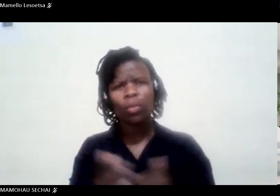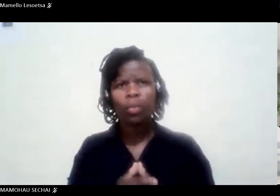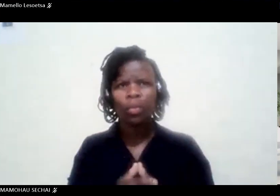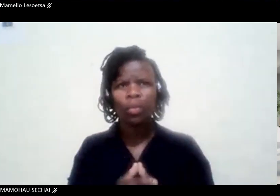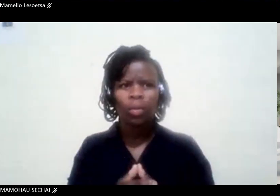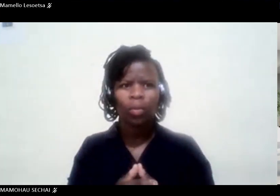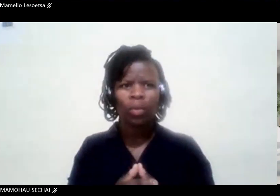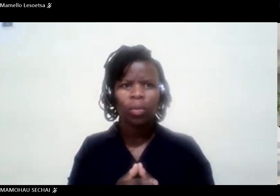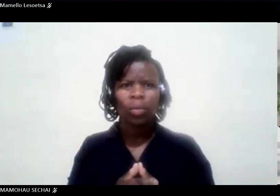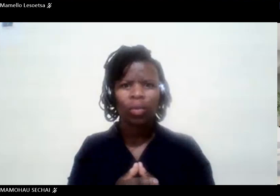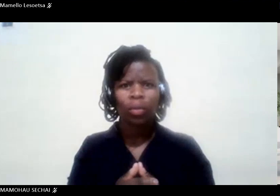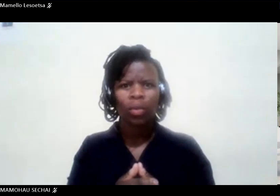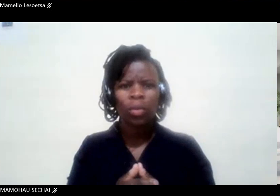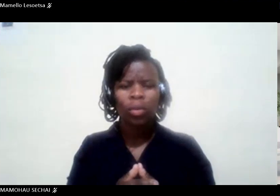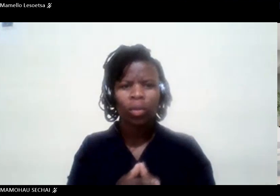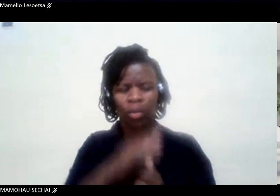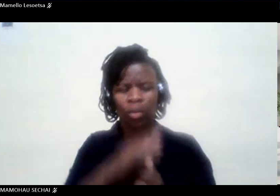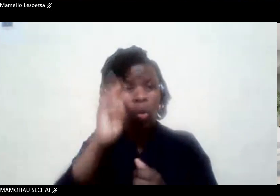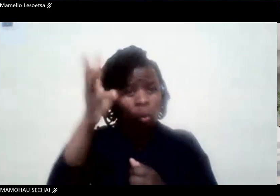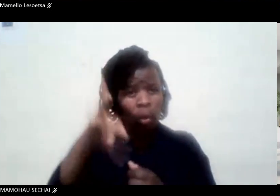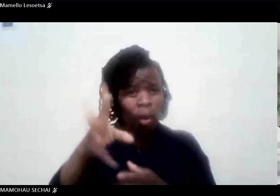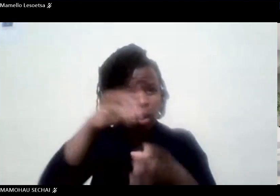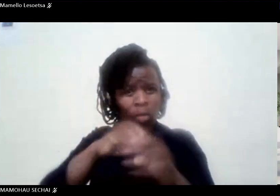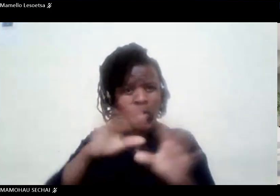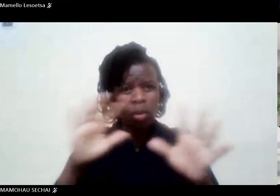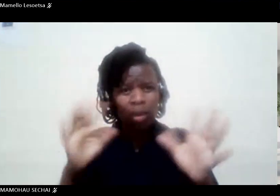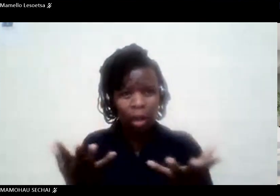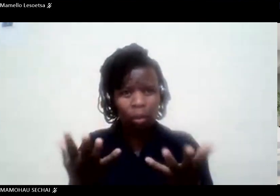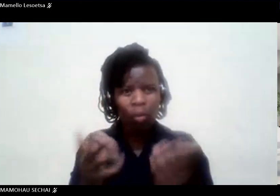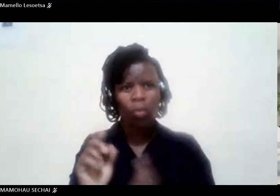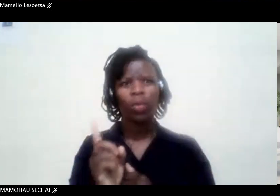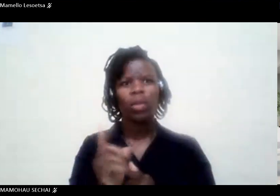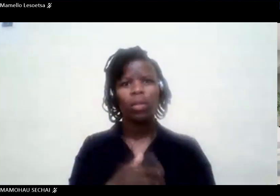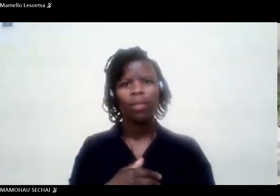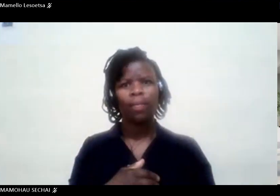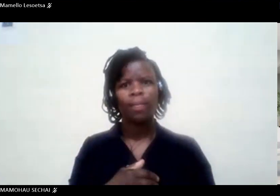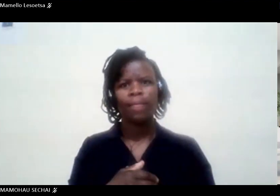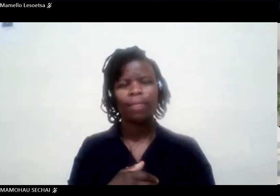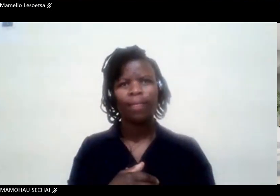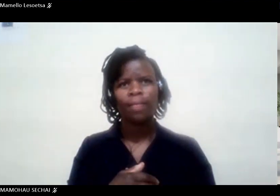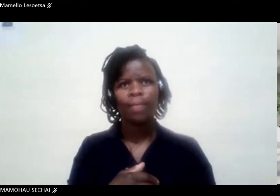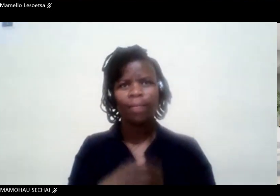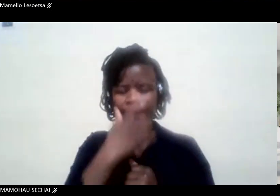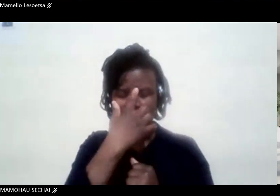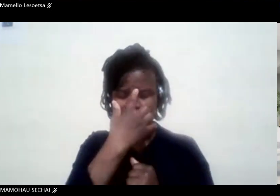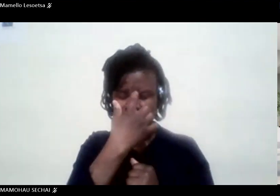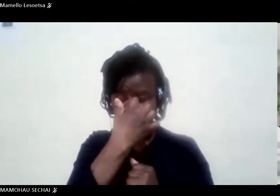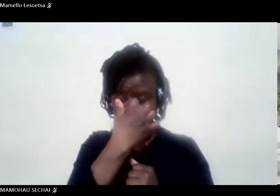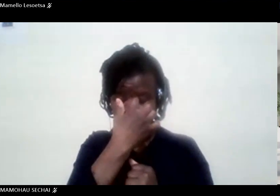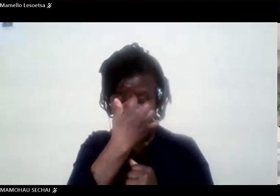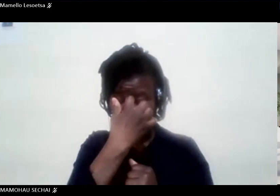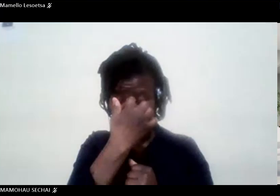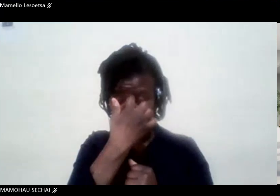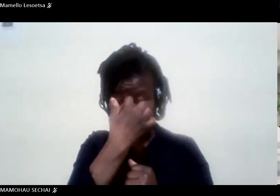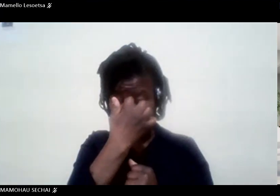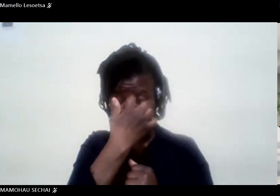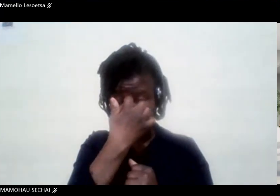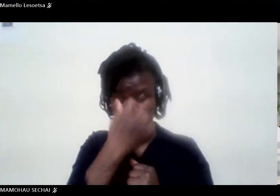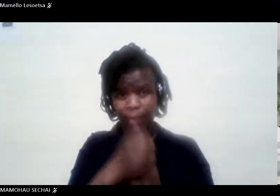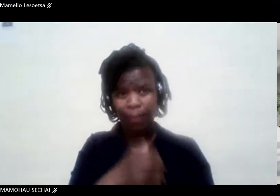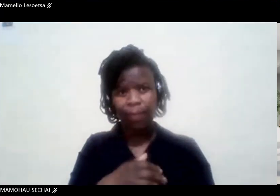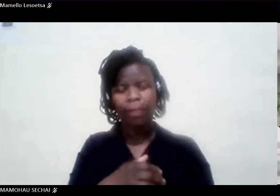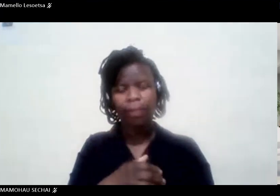include a person who is blind to become a surgeon? So for